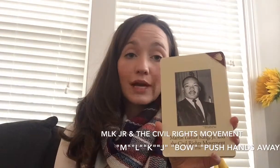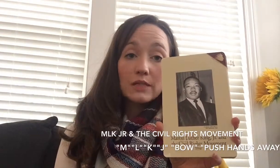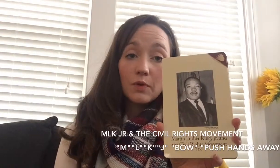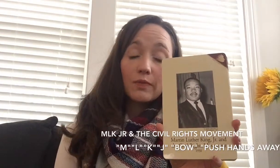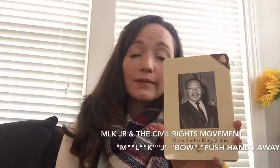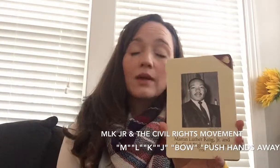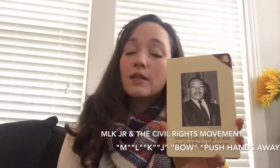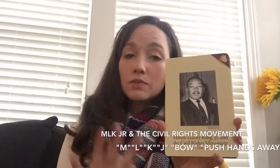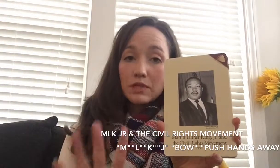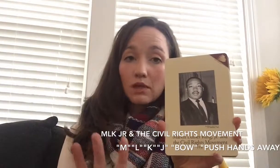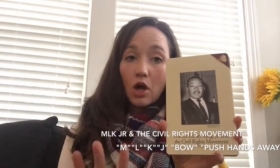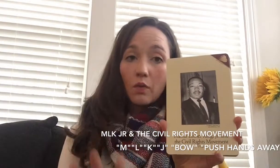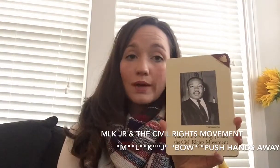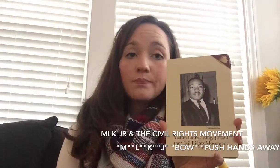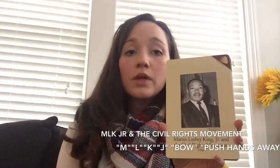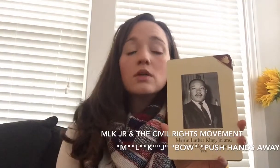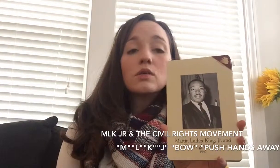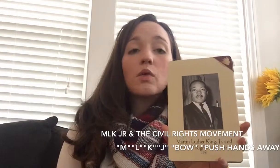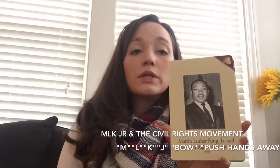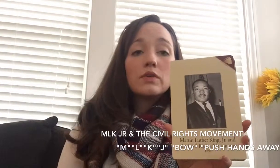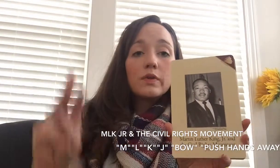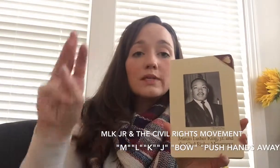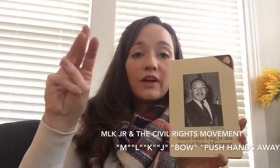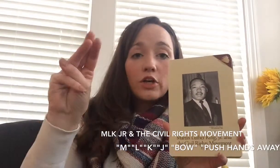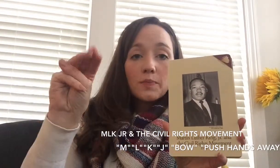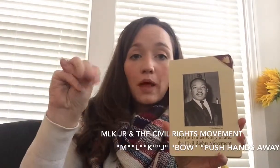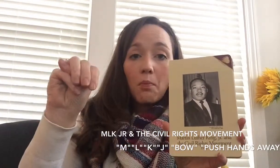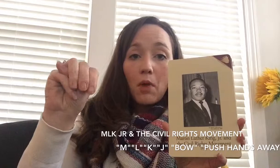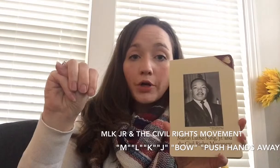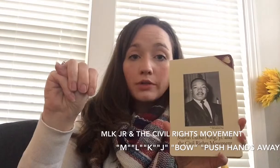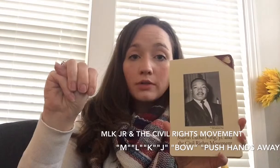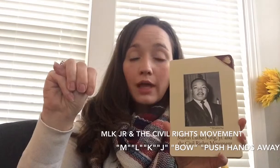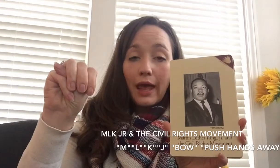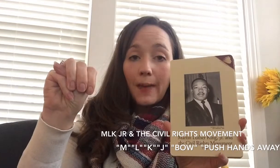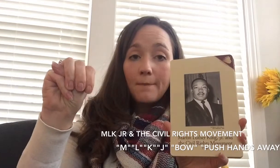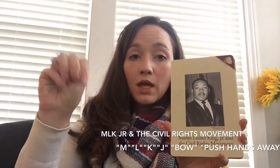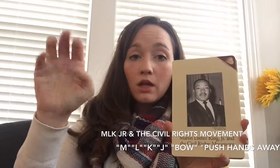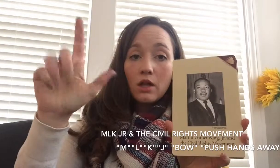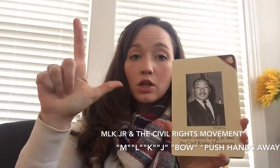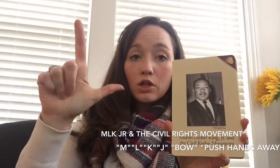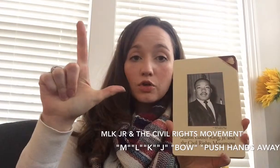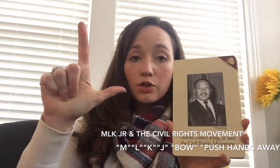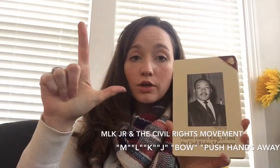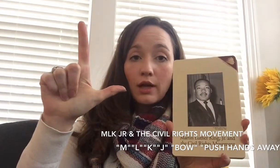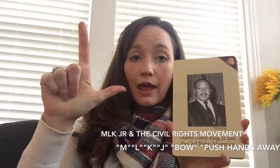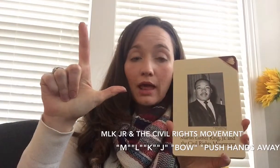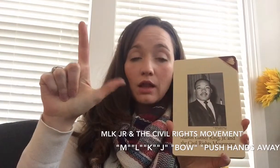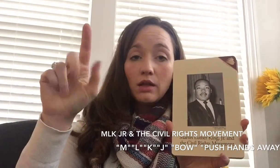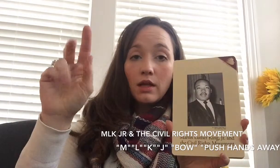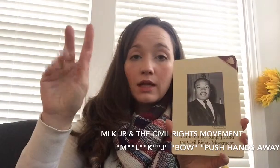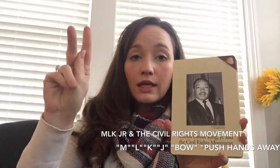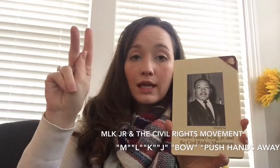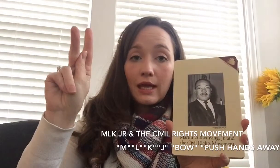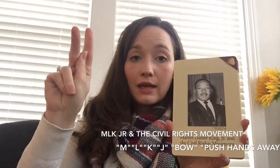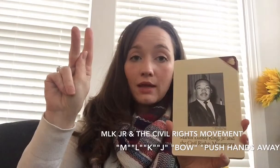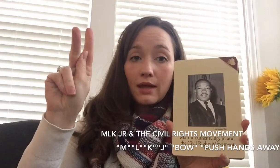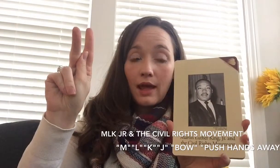Rights Movement. This one's a long one. So what we do is we finger spell Martin, M, Luther, L, King,